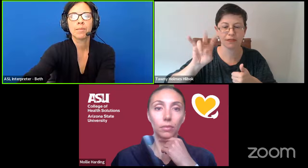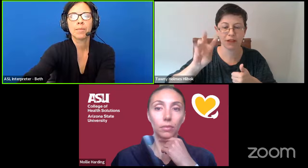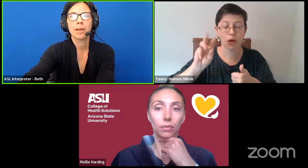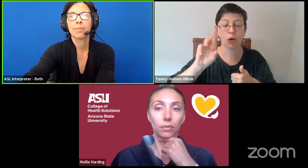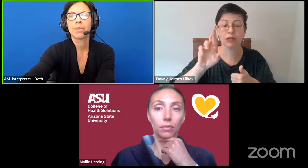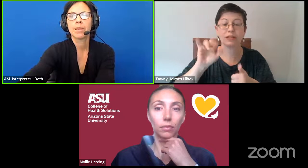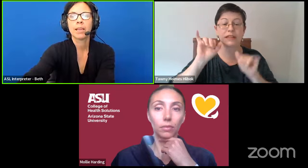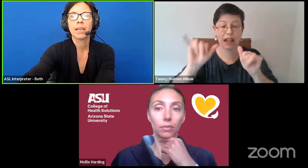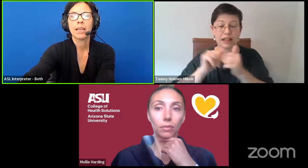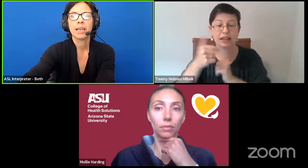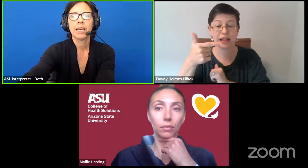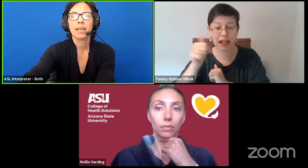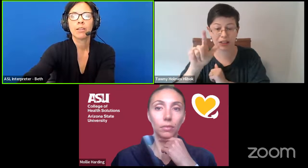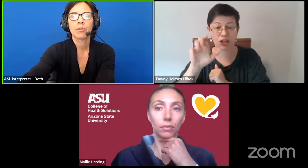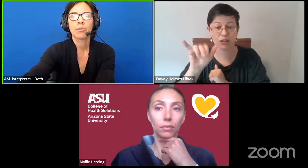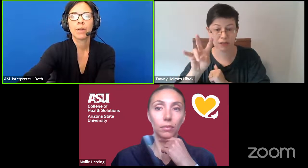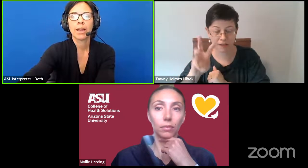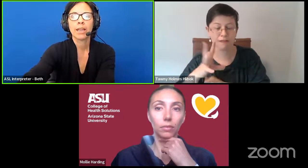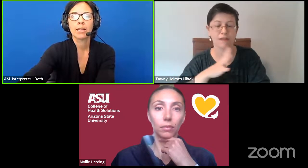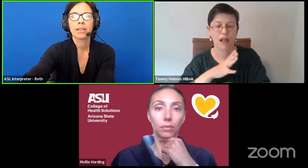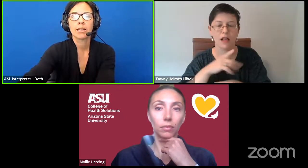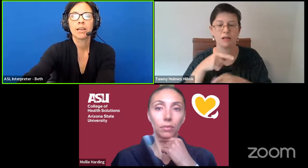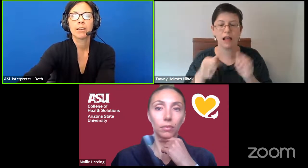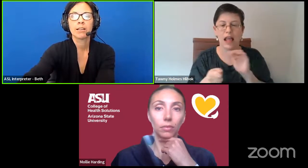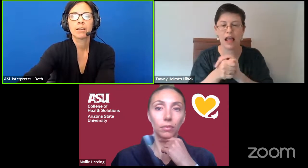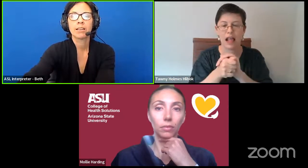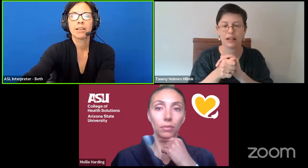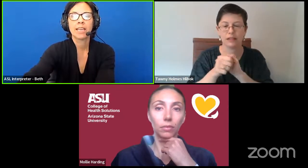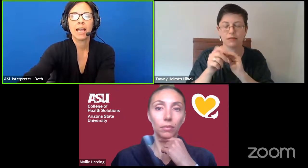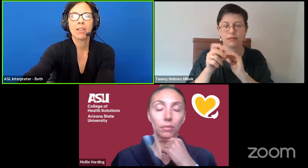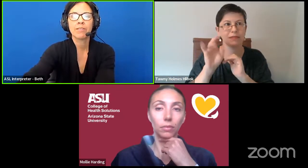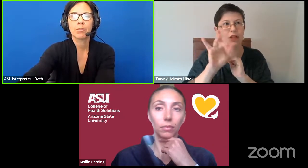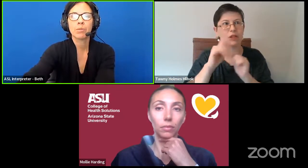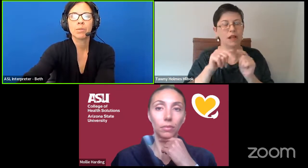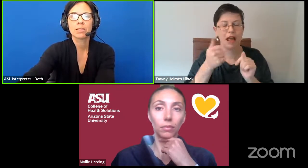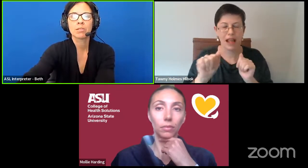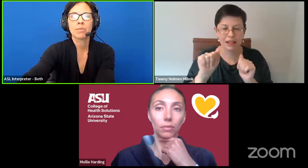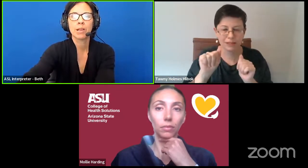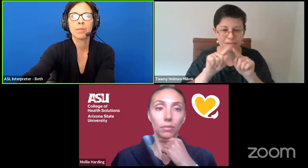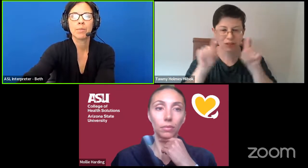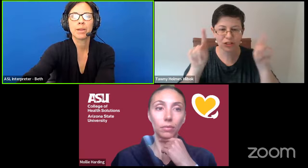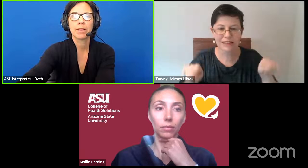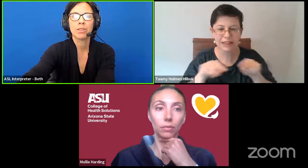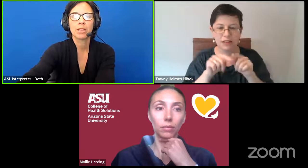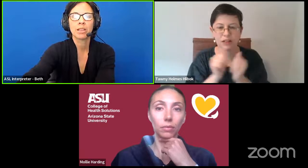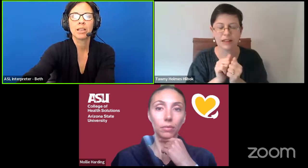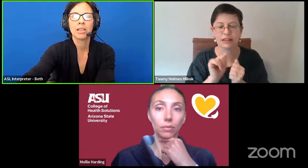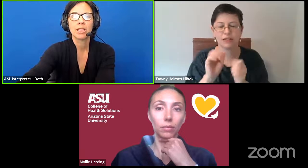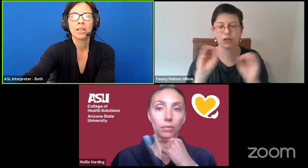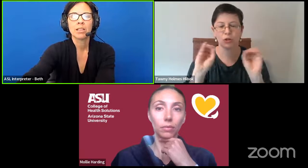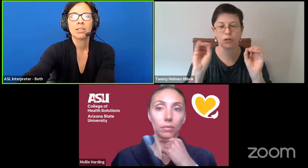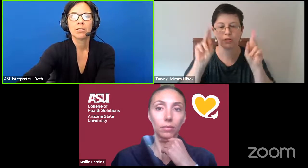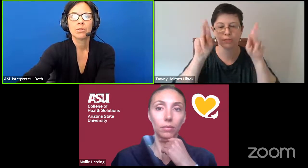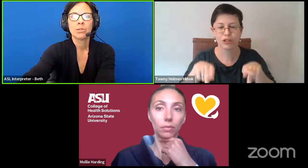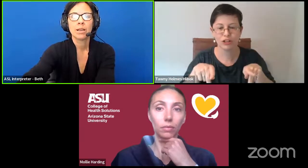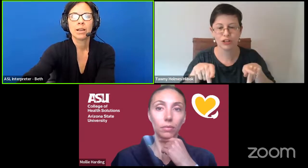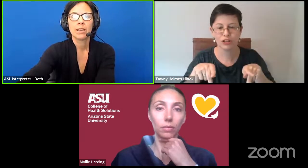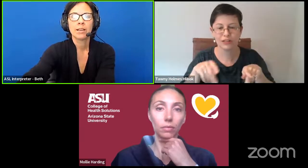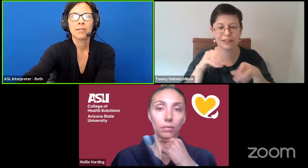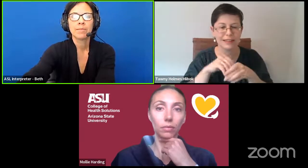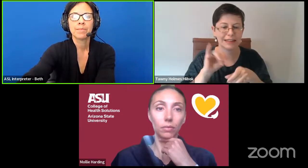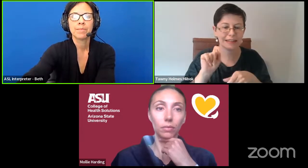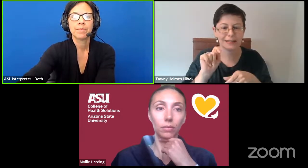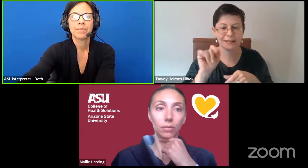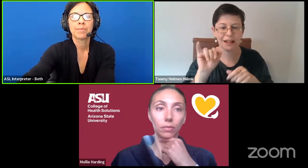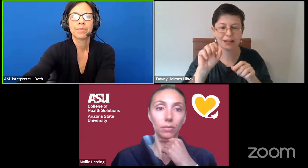video up in the right, gallery view will be so small, but if you can do,